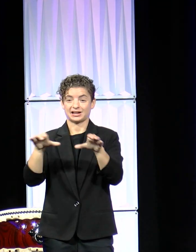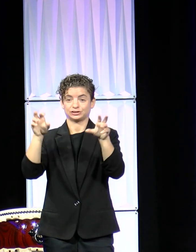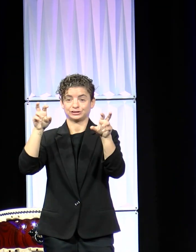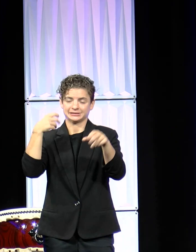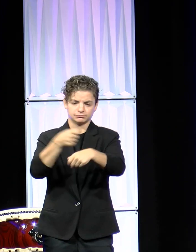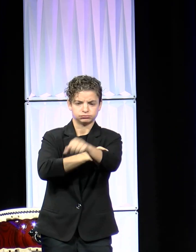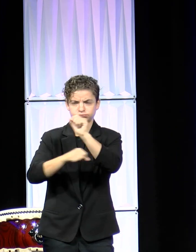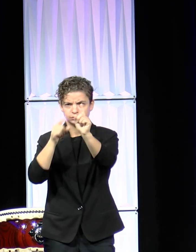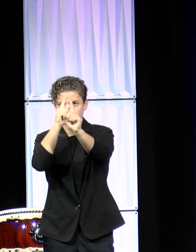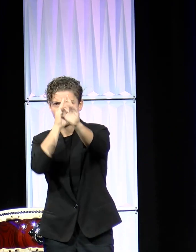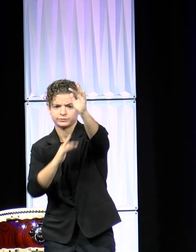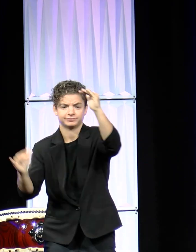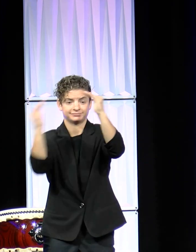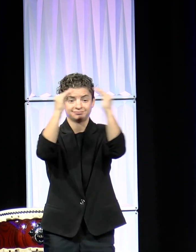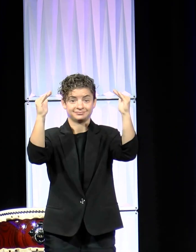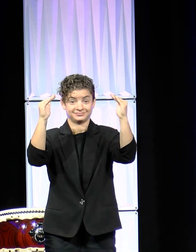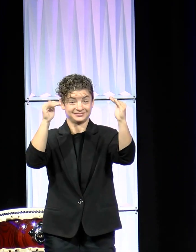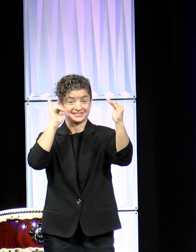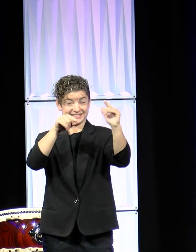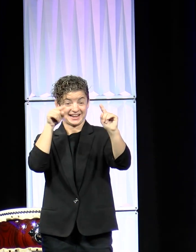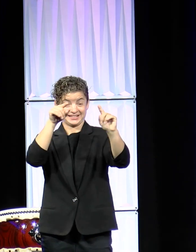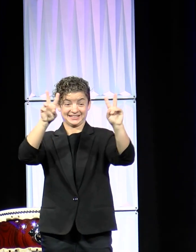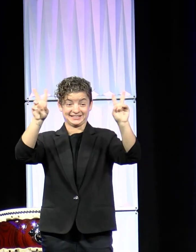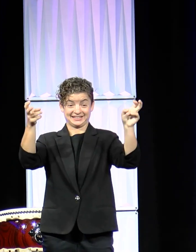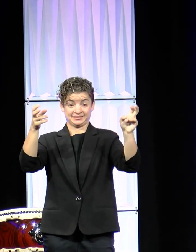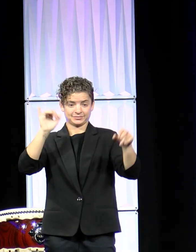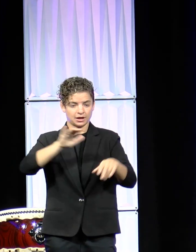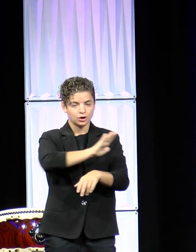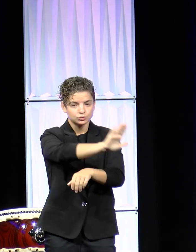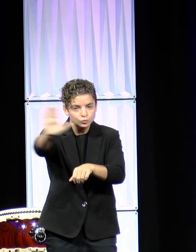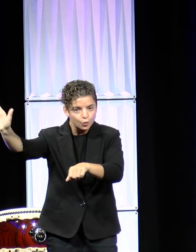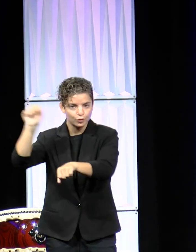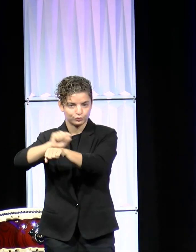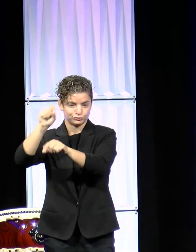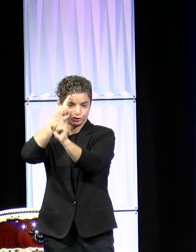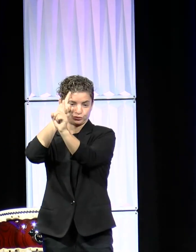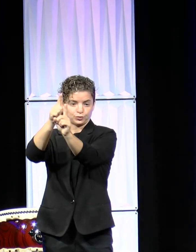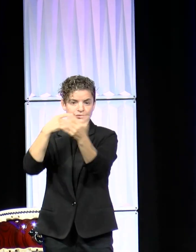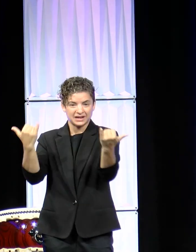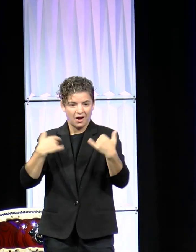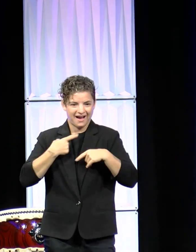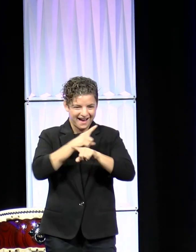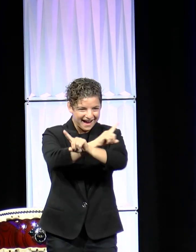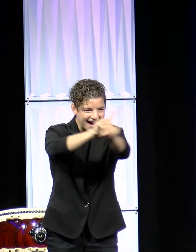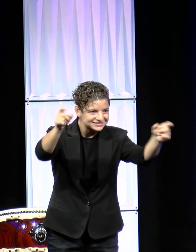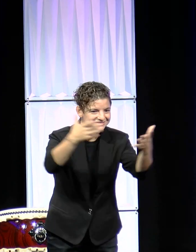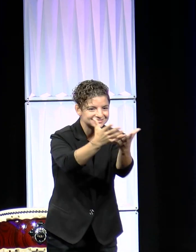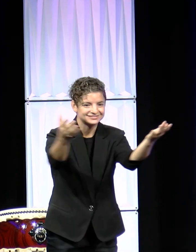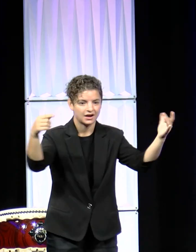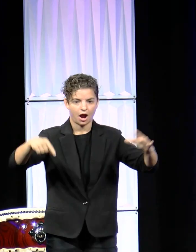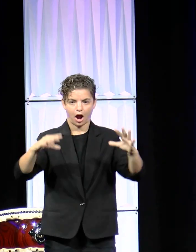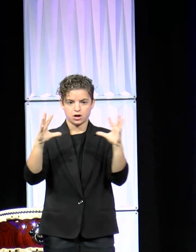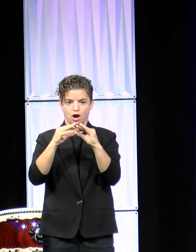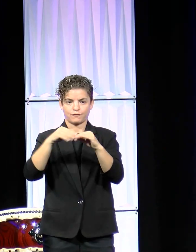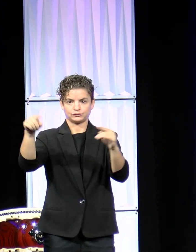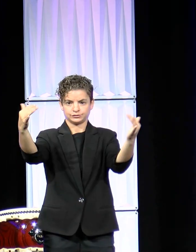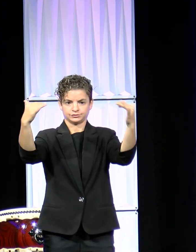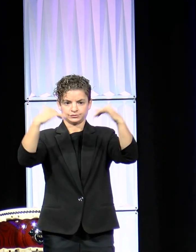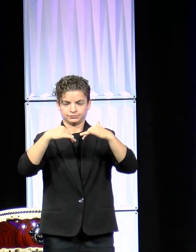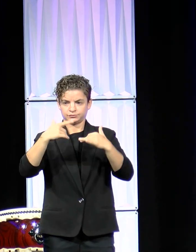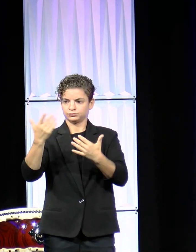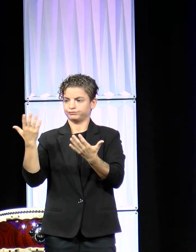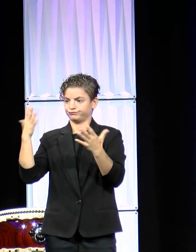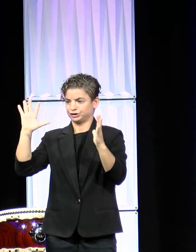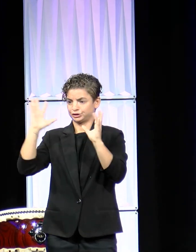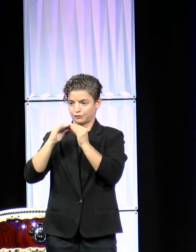What are you taking away from this conference to your communities, to your place of work?